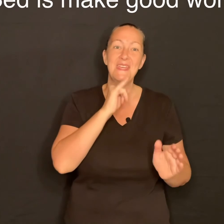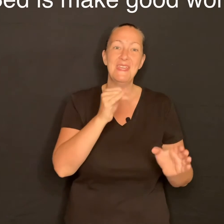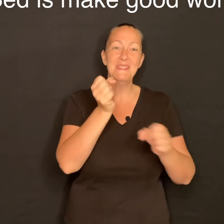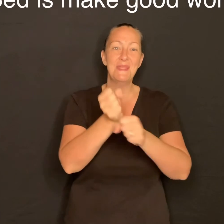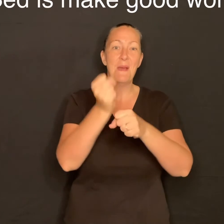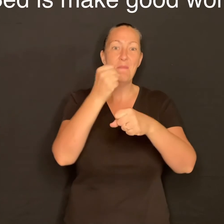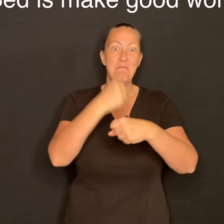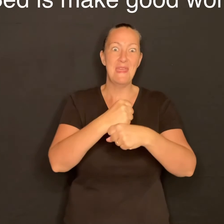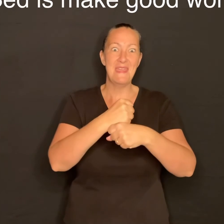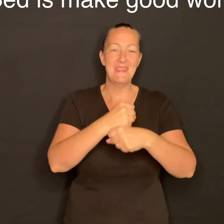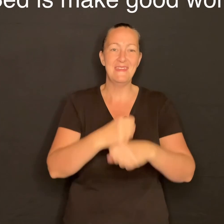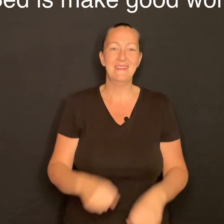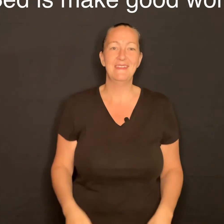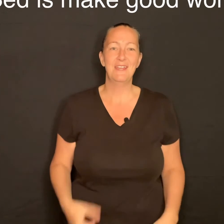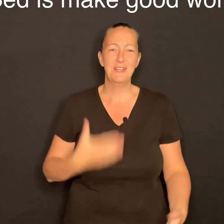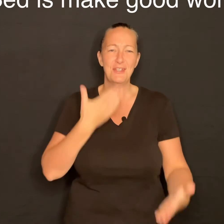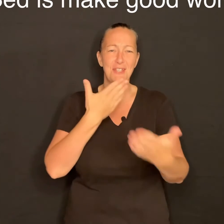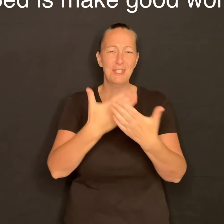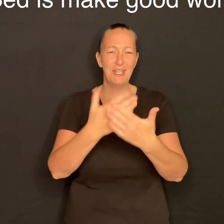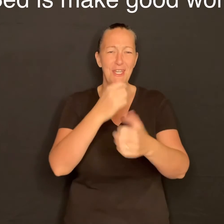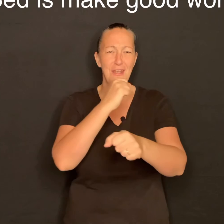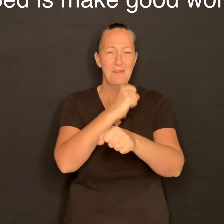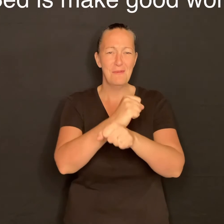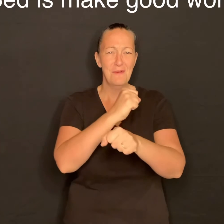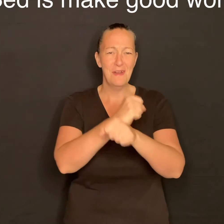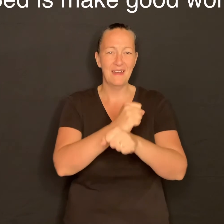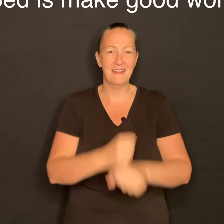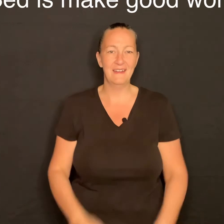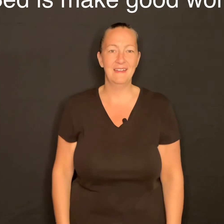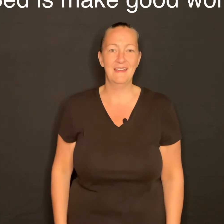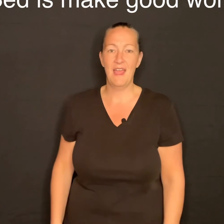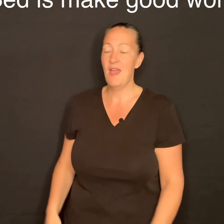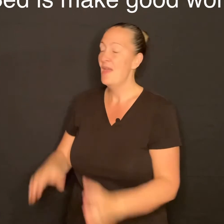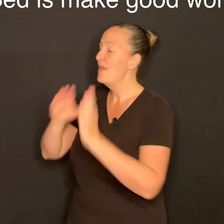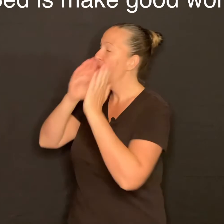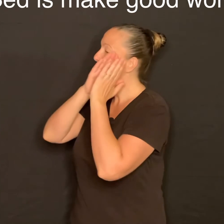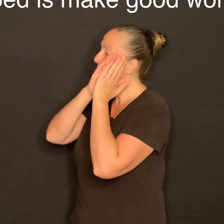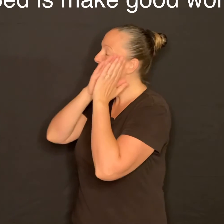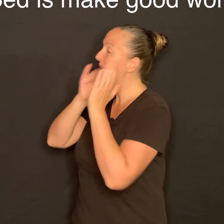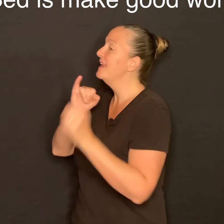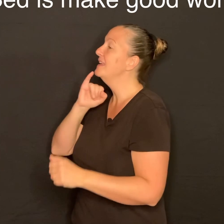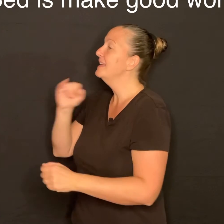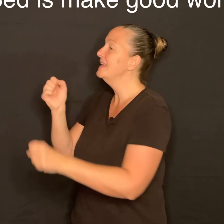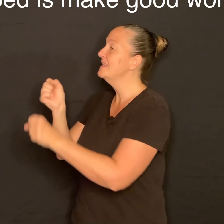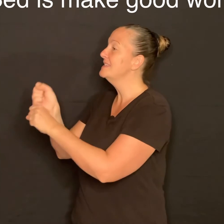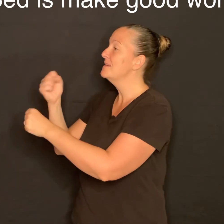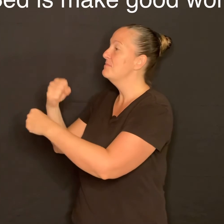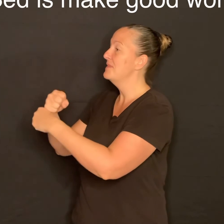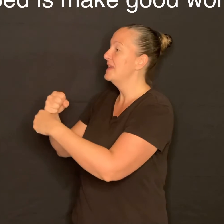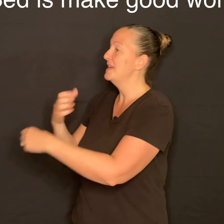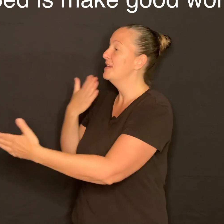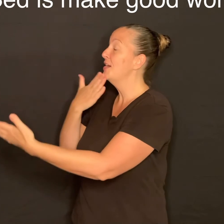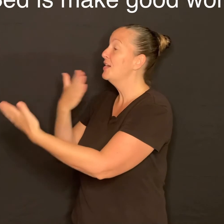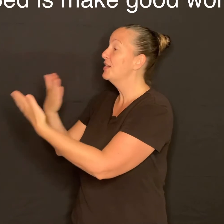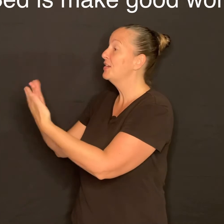is made. Good work. Bed is made.